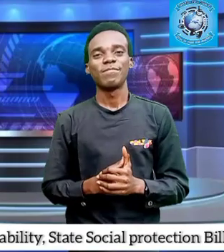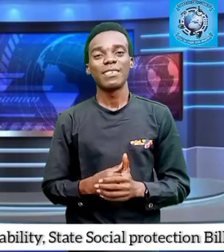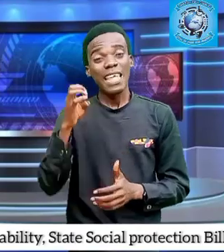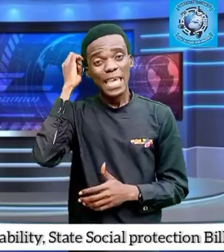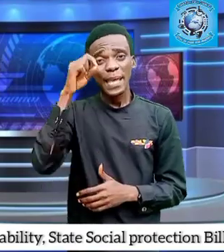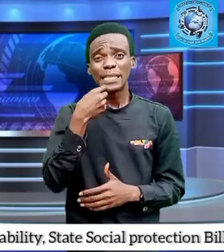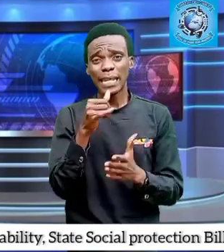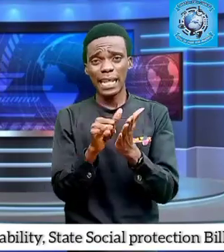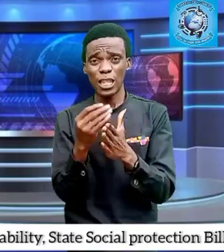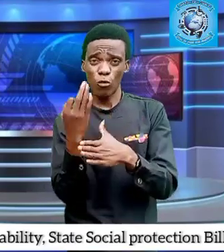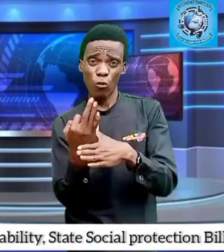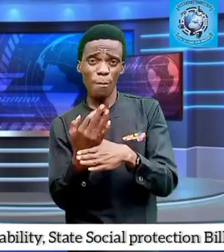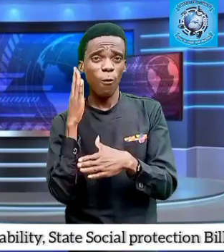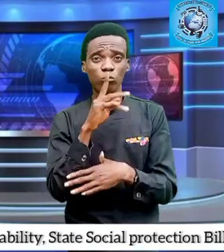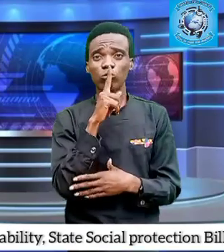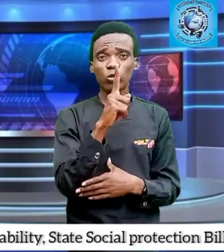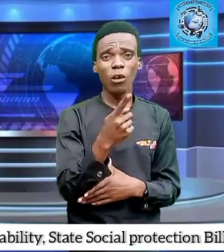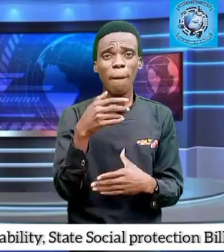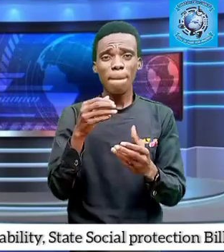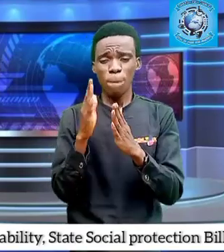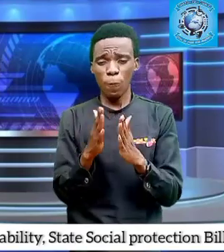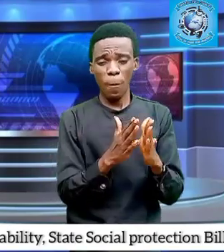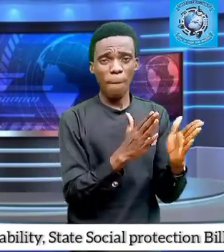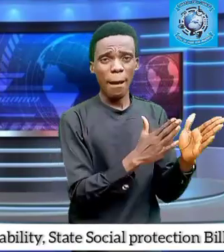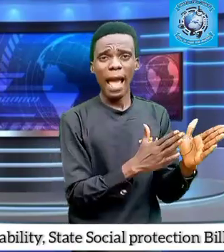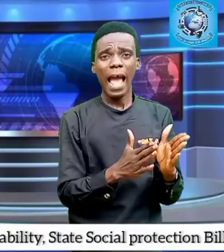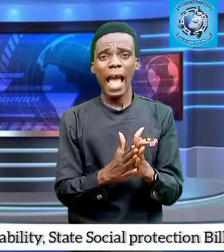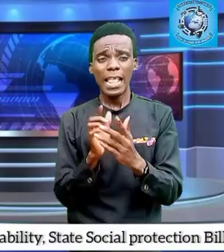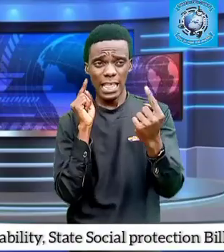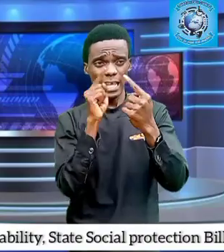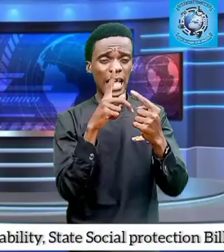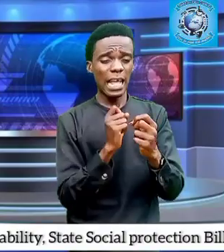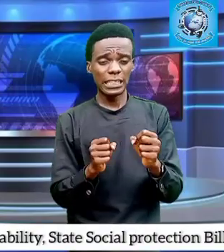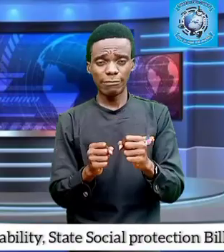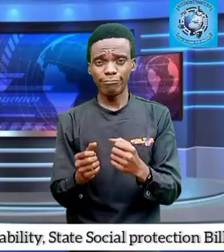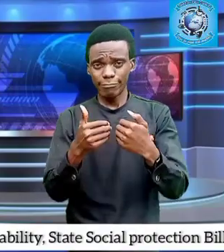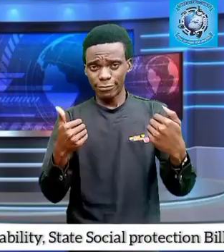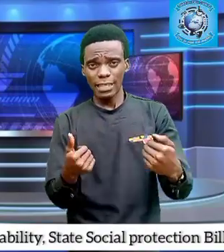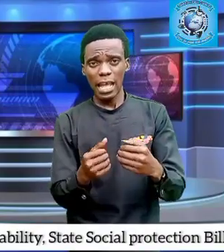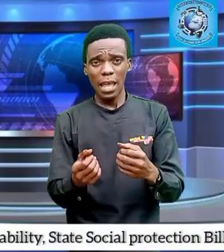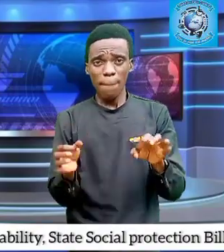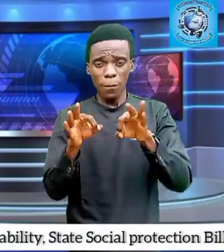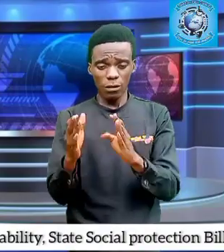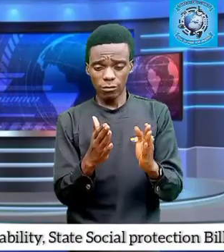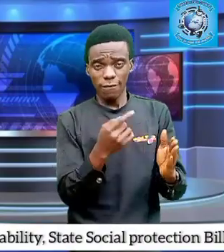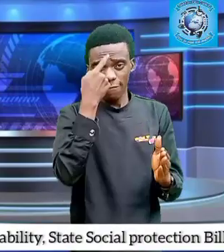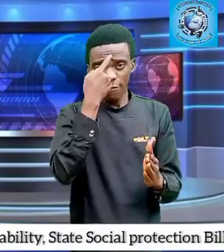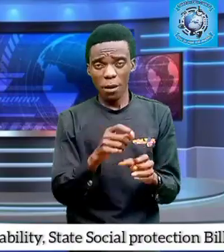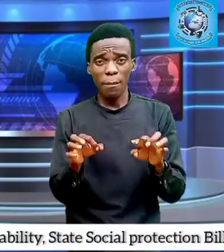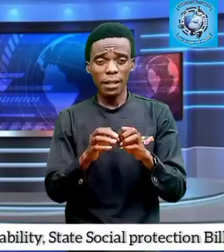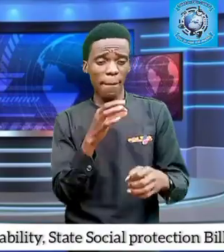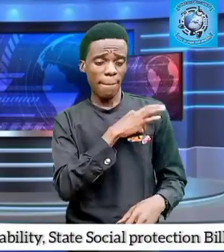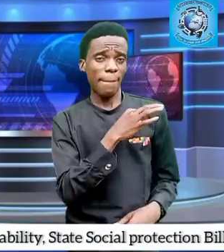He said the document would ensure proper targeting and exist criteria for eligible beneficiaries